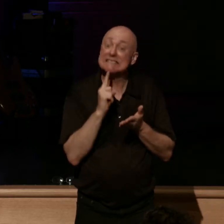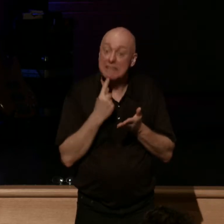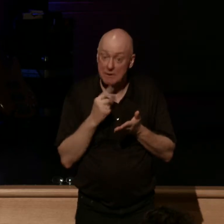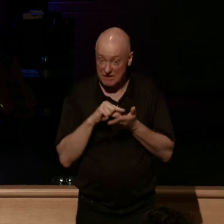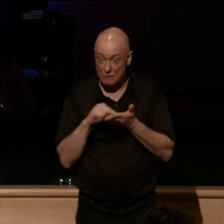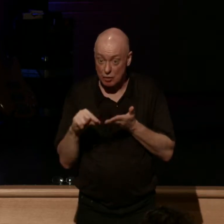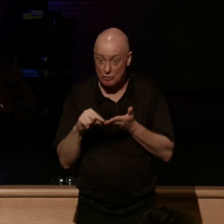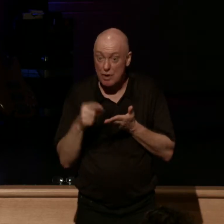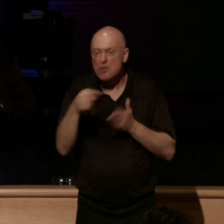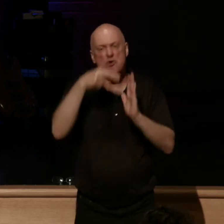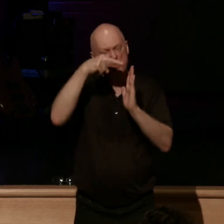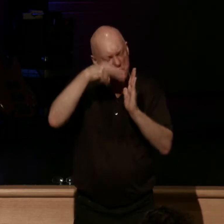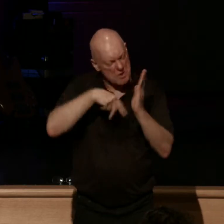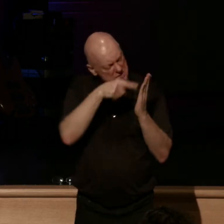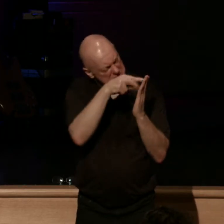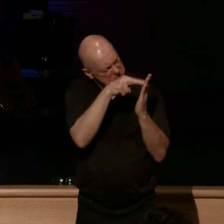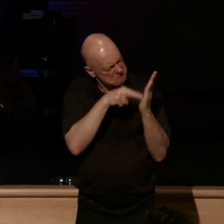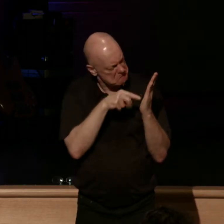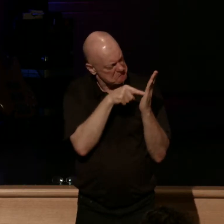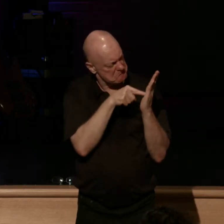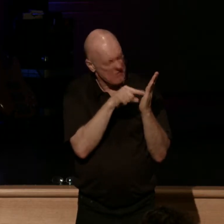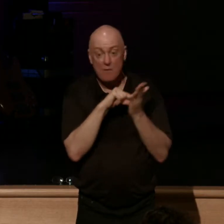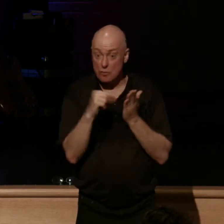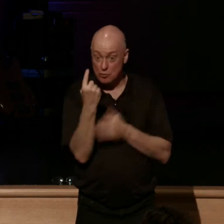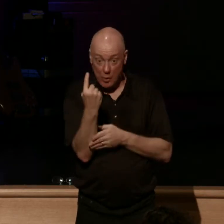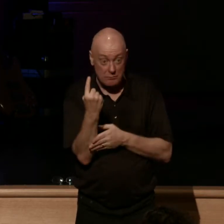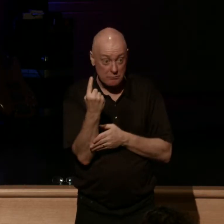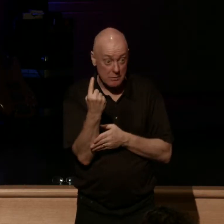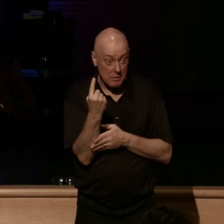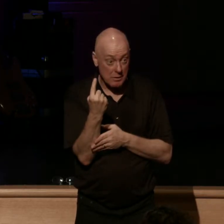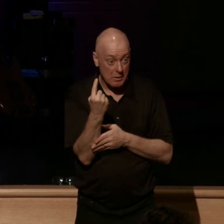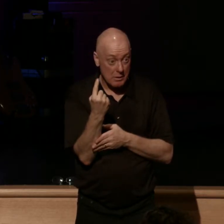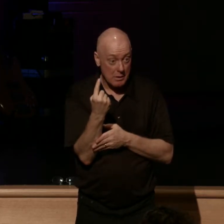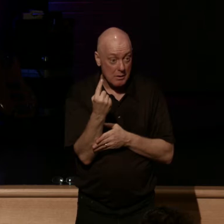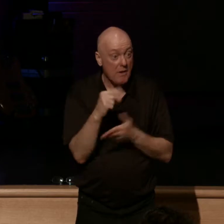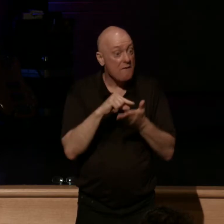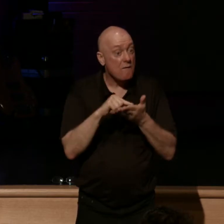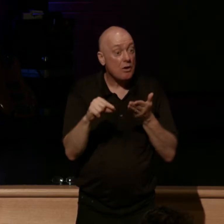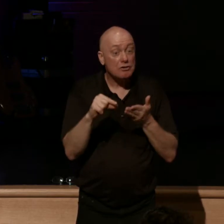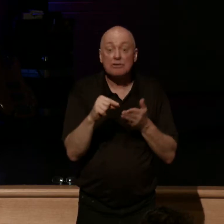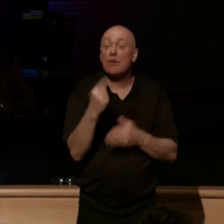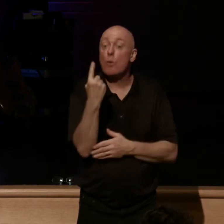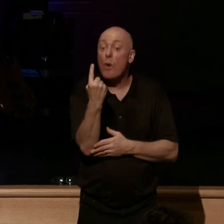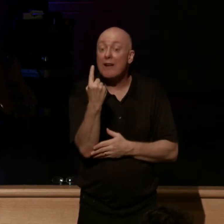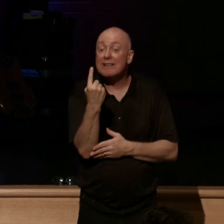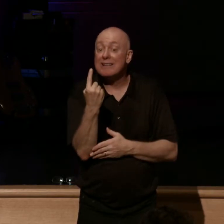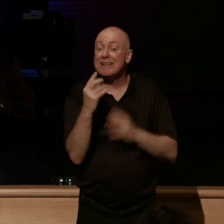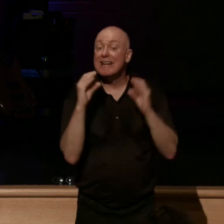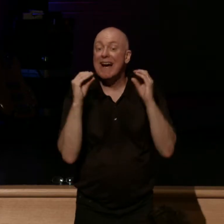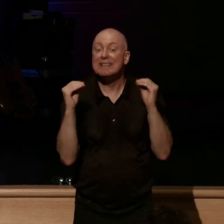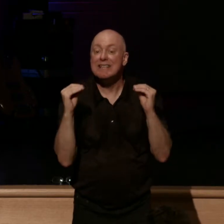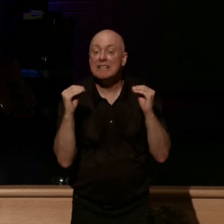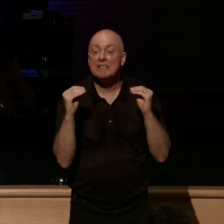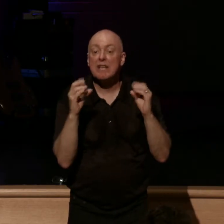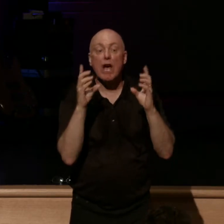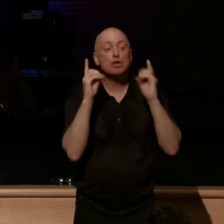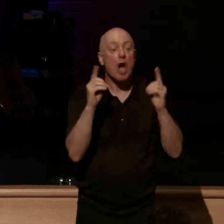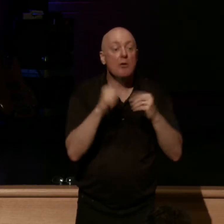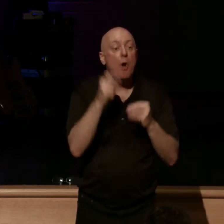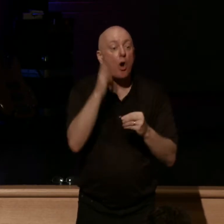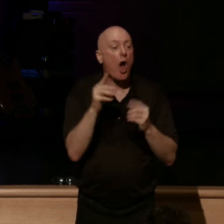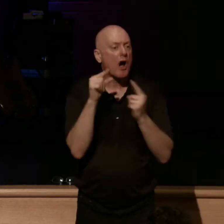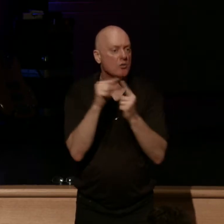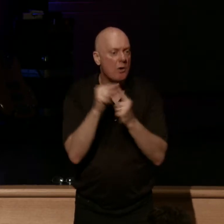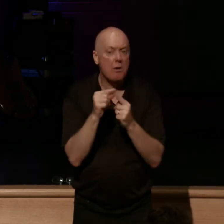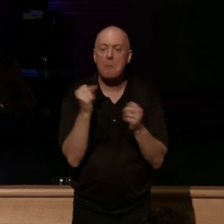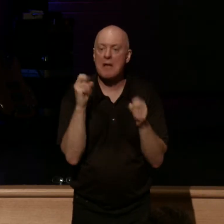I mean, you just look at it and you study what it's saying right there. You know, right here in verse 1, this is a teaching and a doctrine of God's word that many